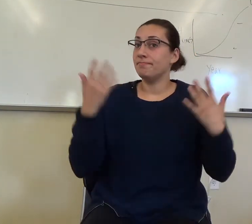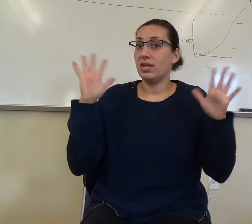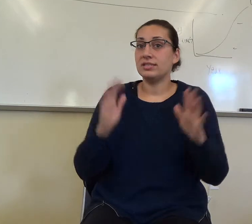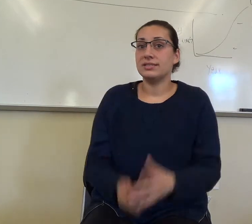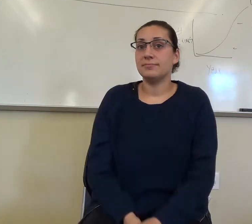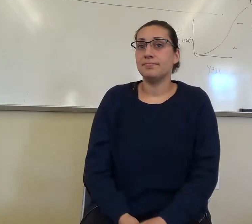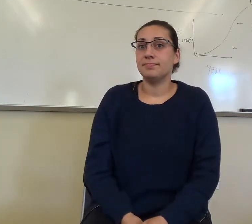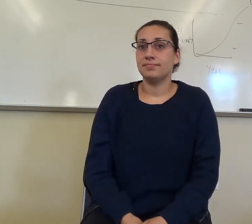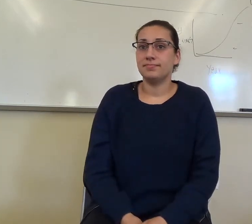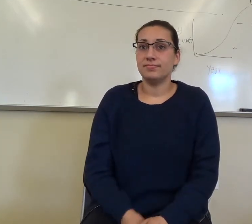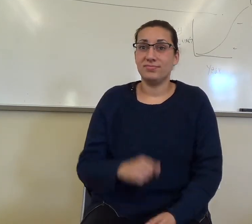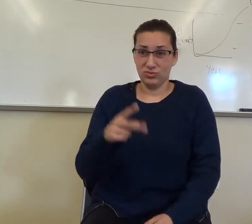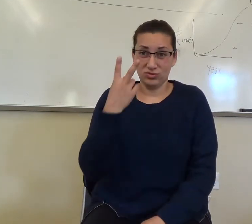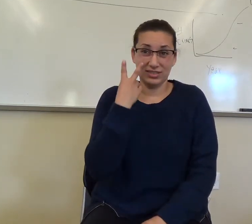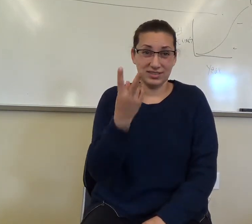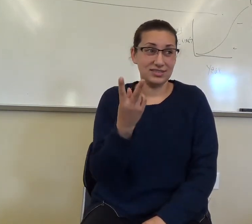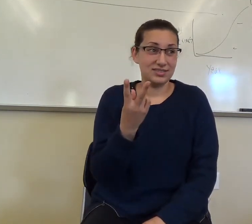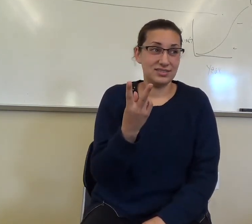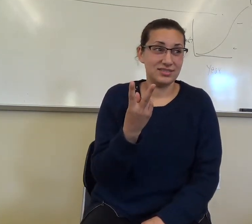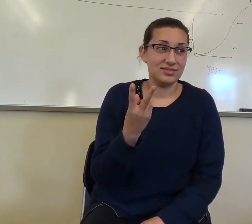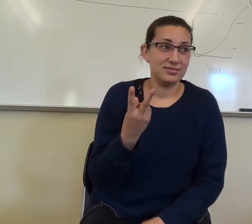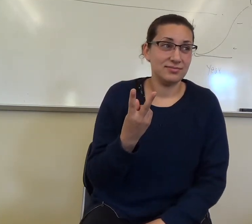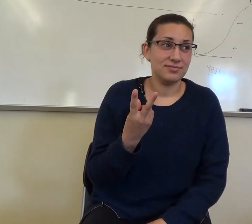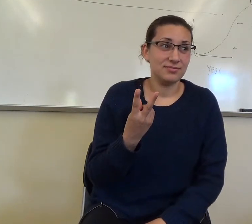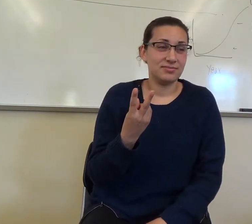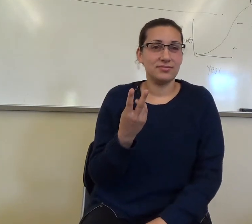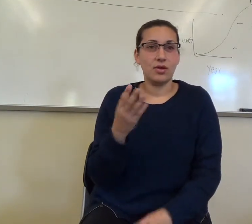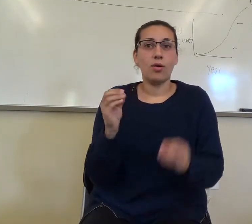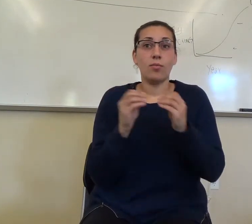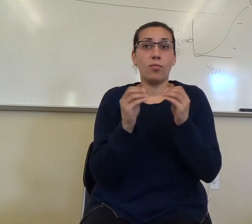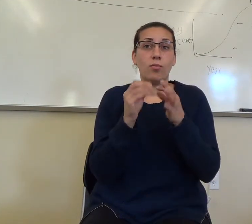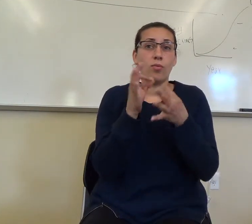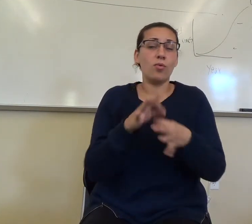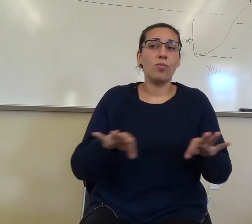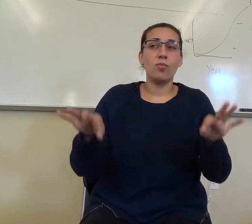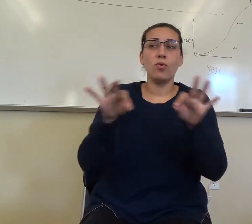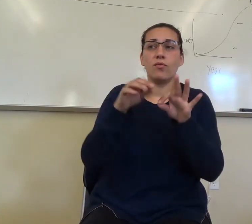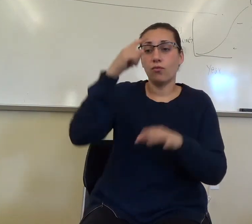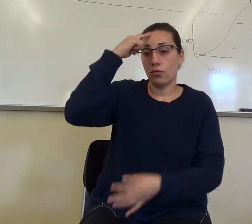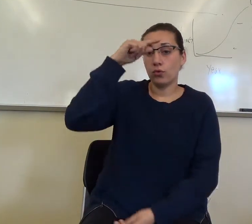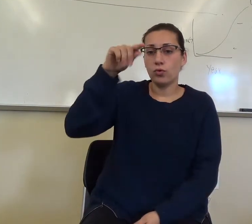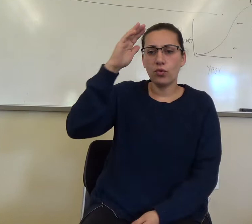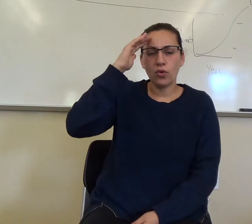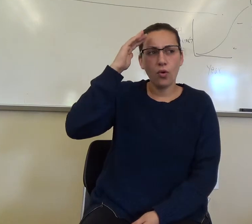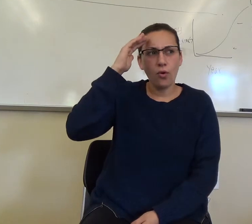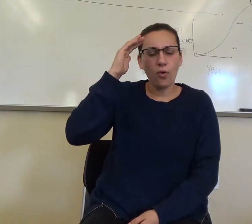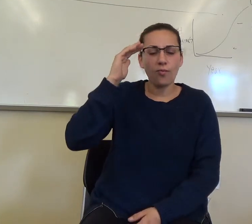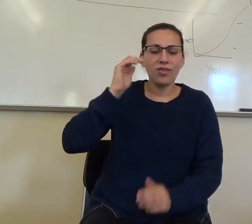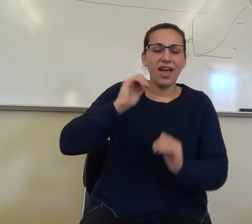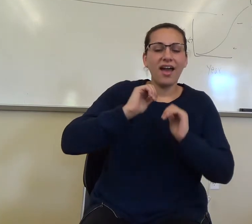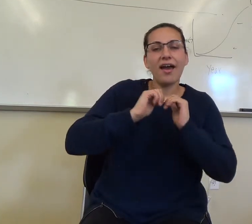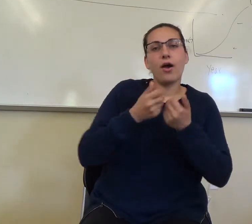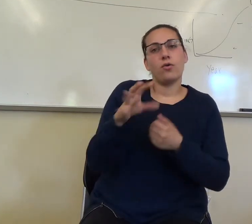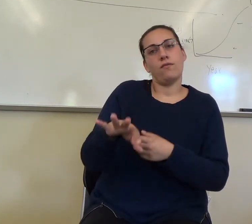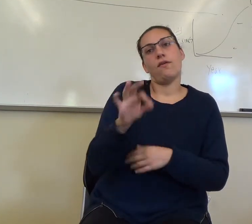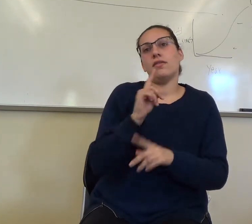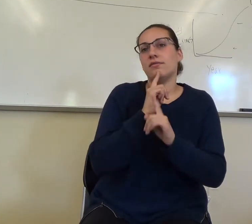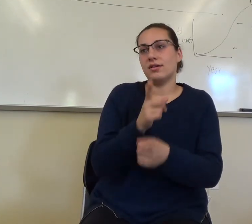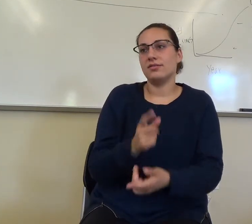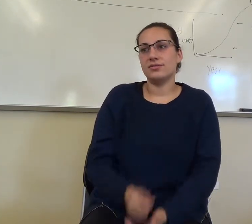But do you see, again, it's more important to know how you got that answer and to get the right answer.